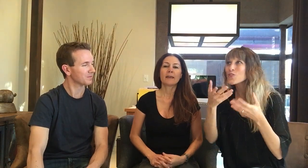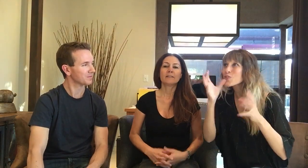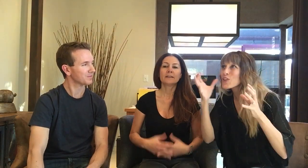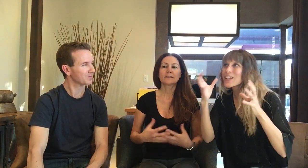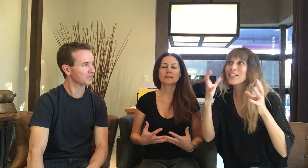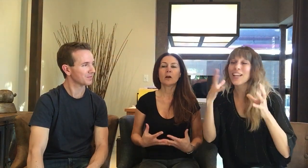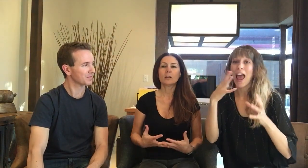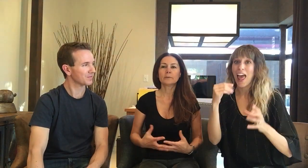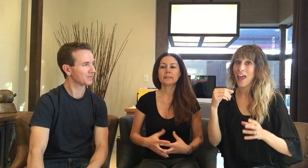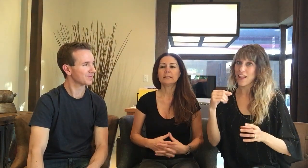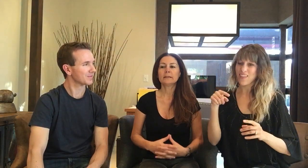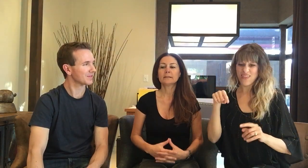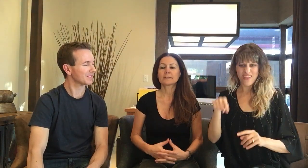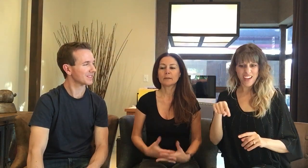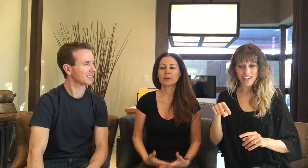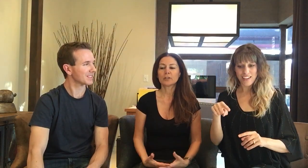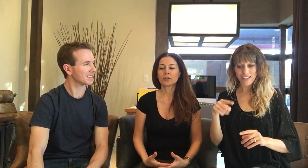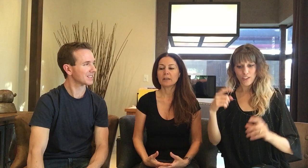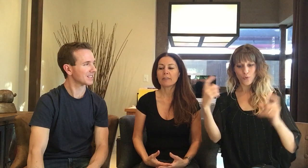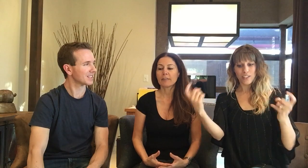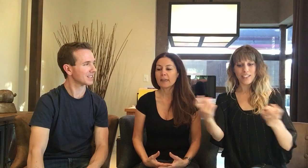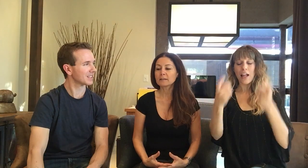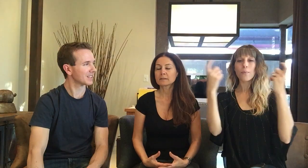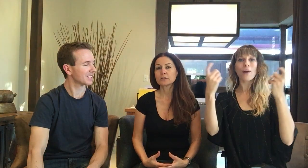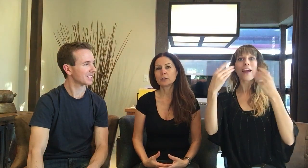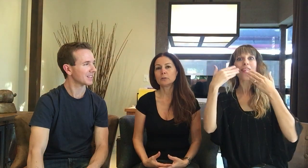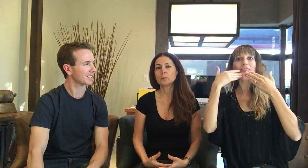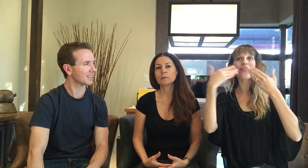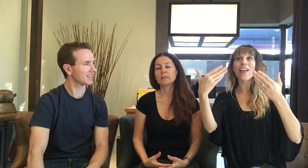And this is all really in celebration and thanks to